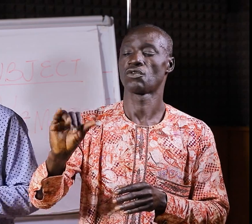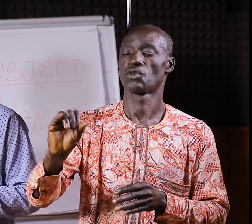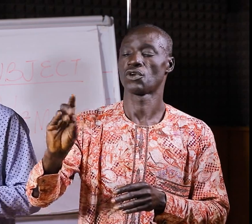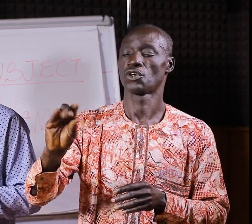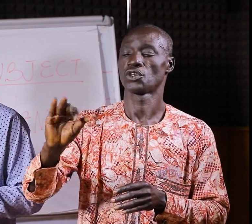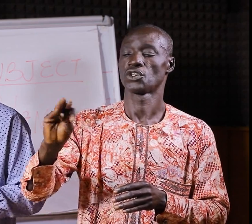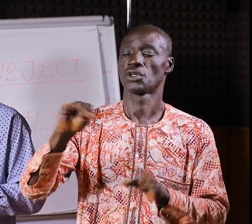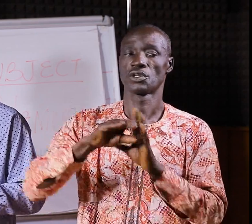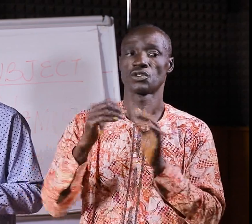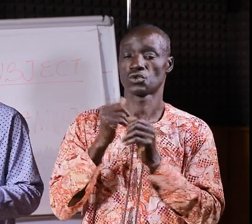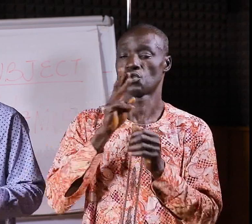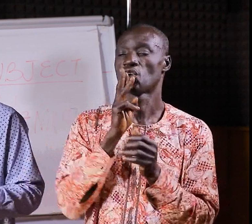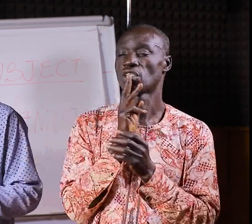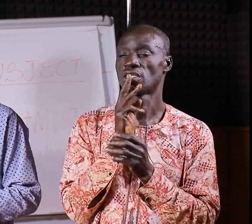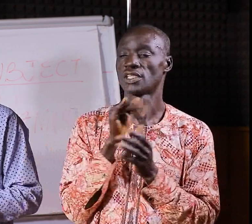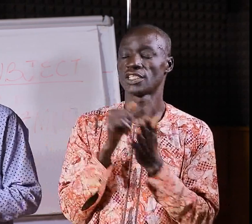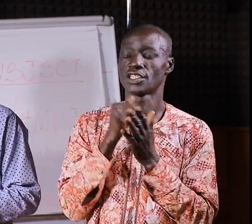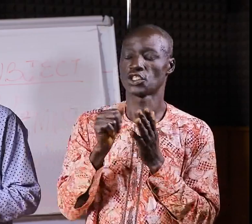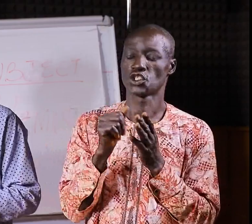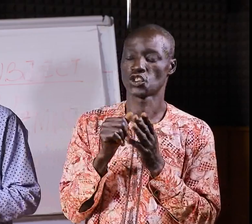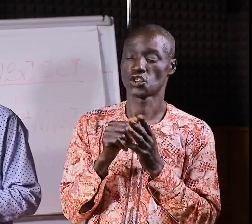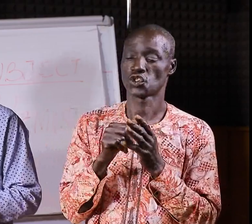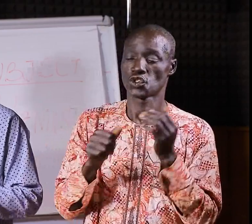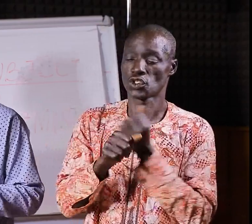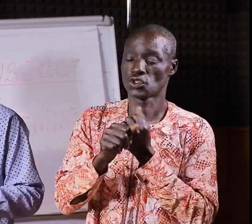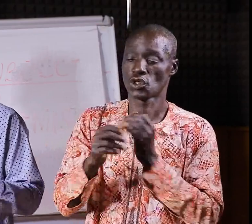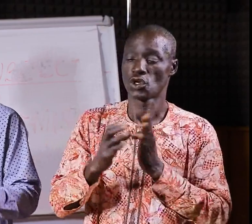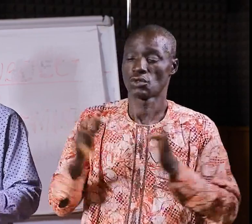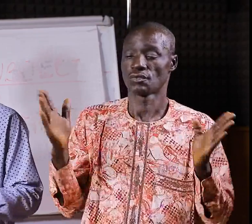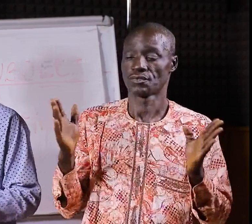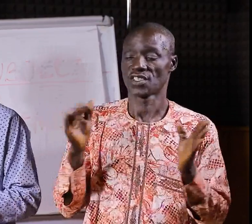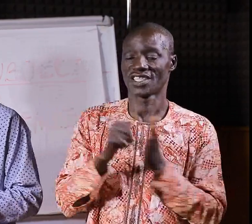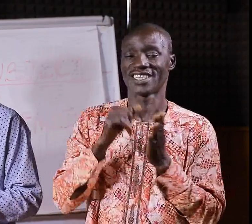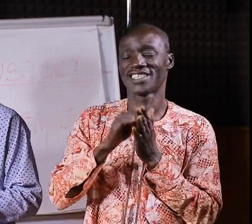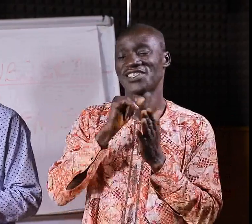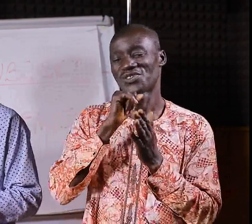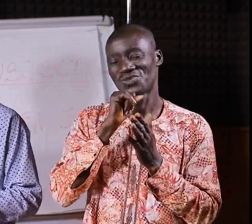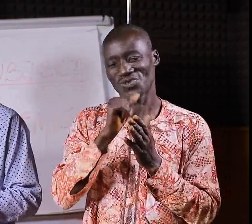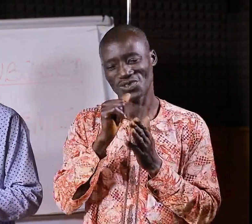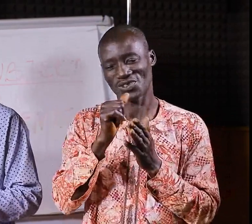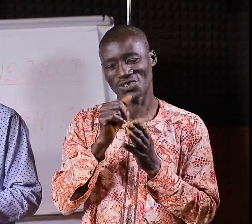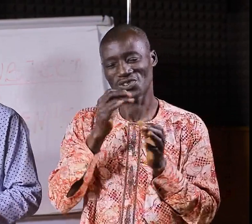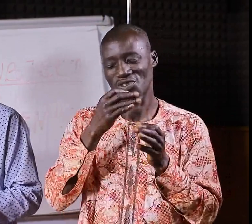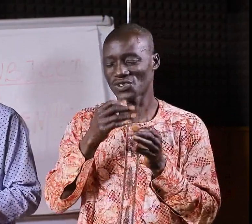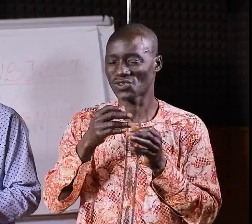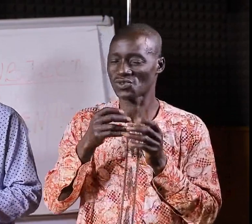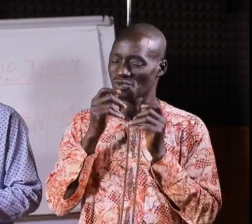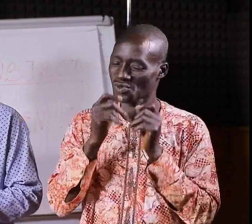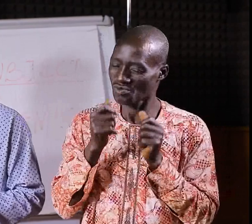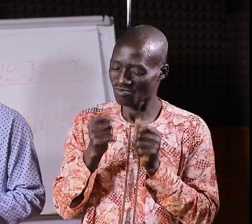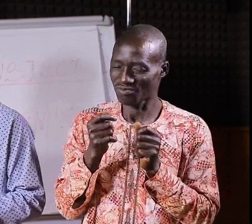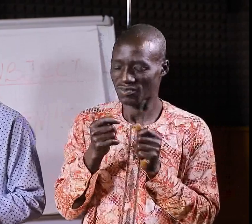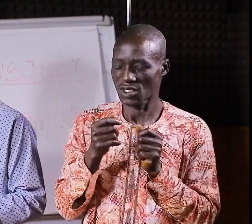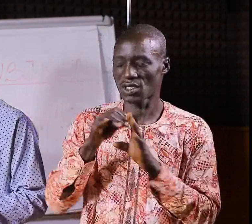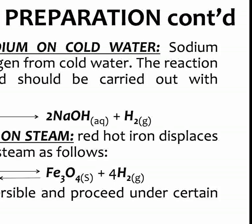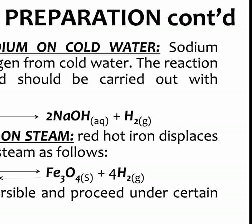very reactive and the reaction is vigorous. So this is not always recommended in the laboratory because you have to take the reaction